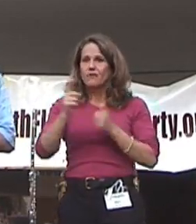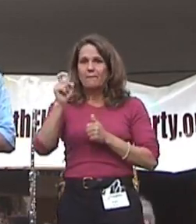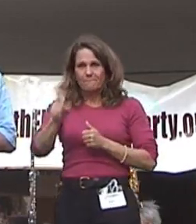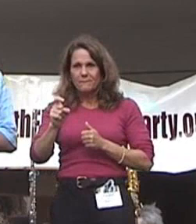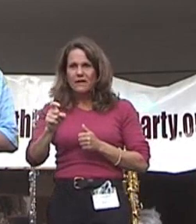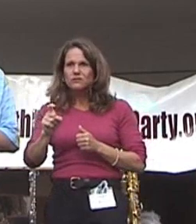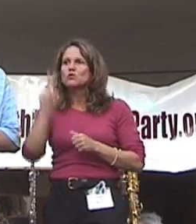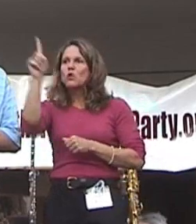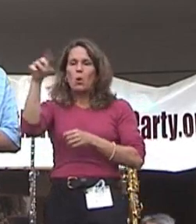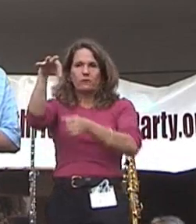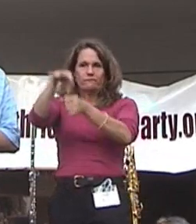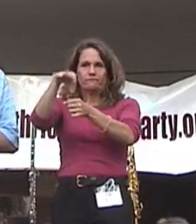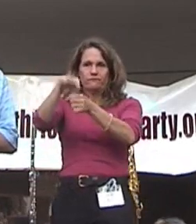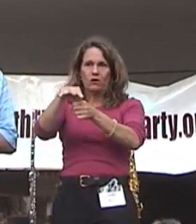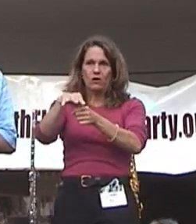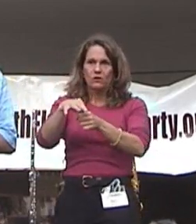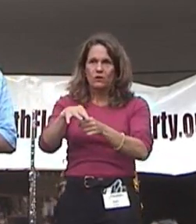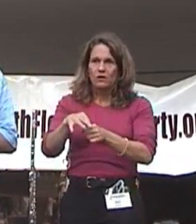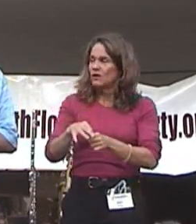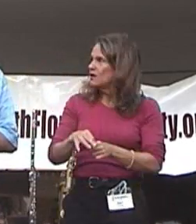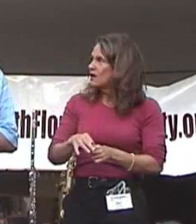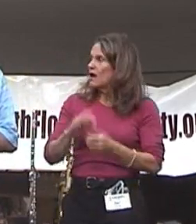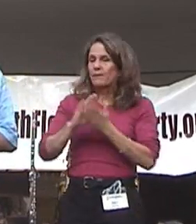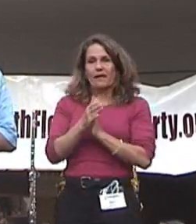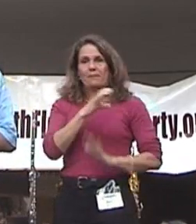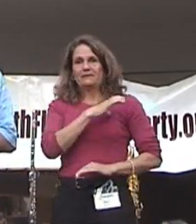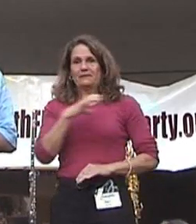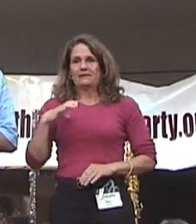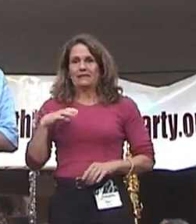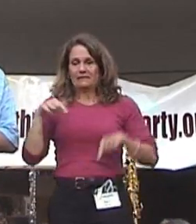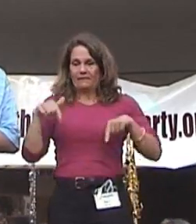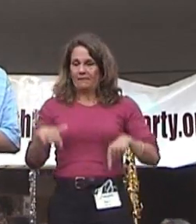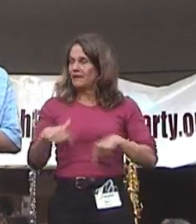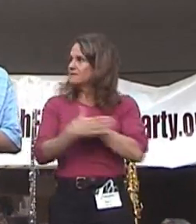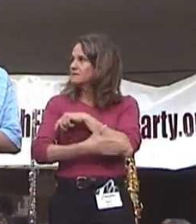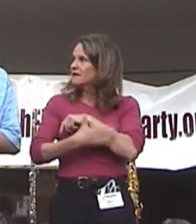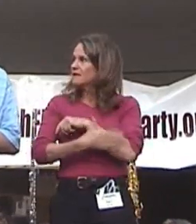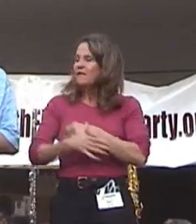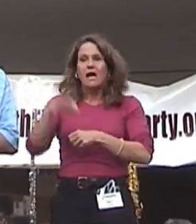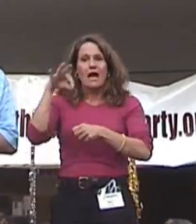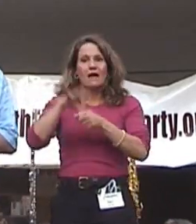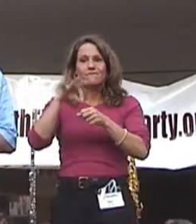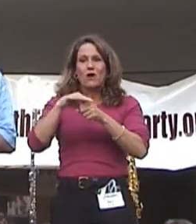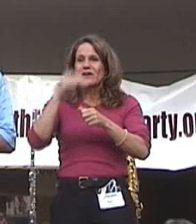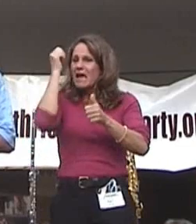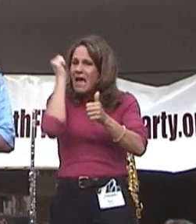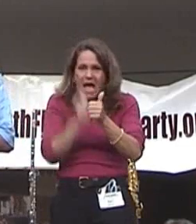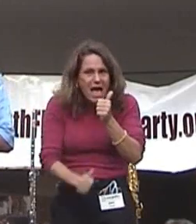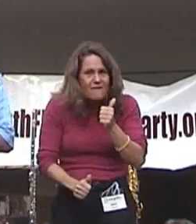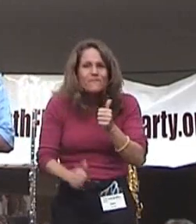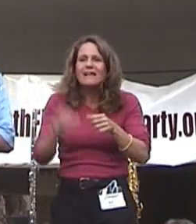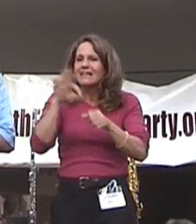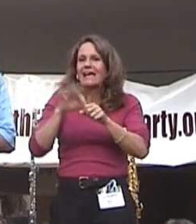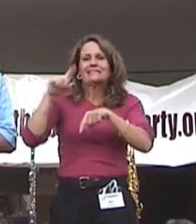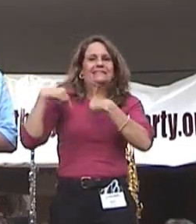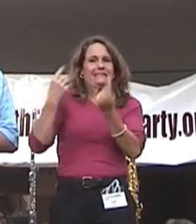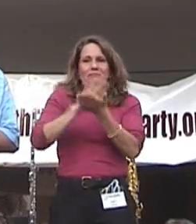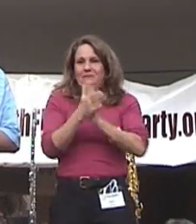to the polls. Since the day I become a citizen of this country, I have voted in every election in this country.